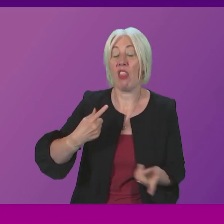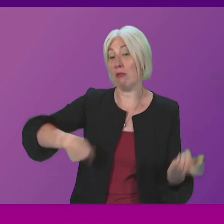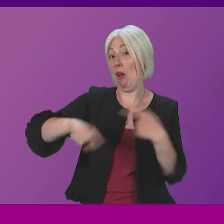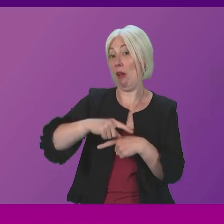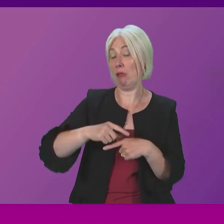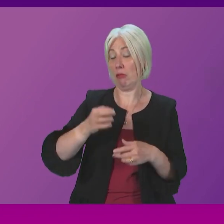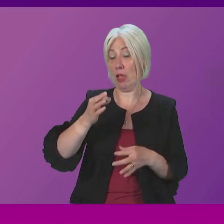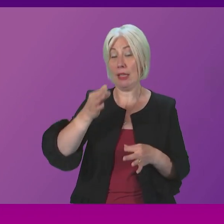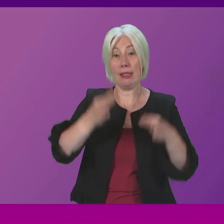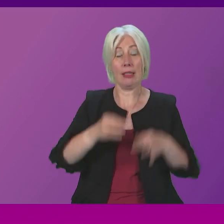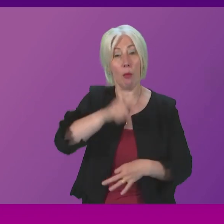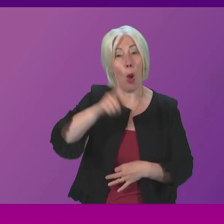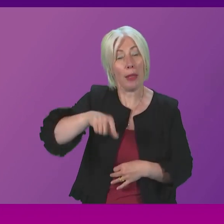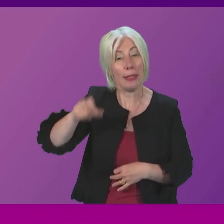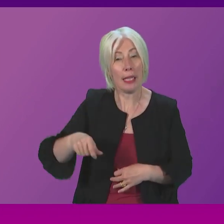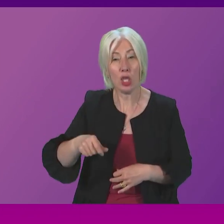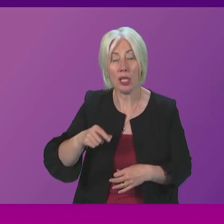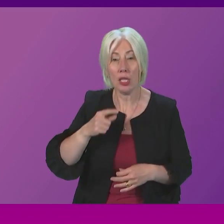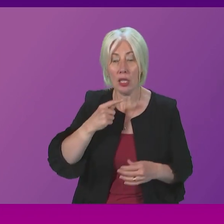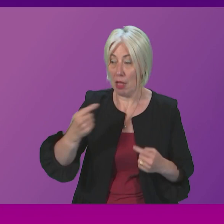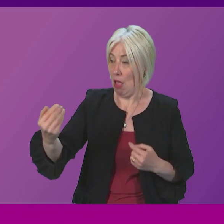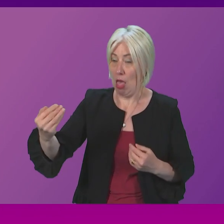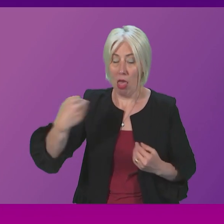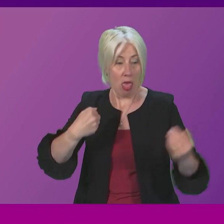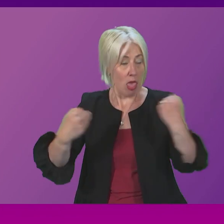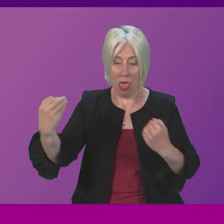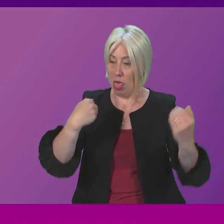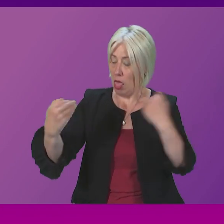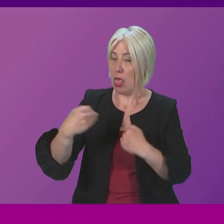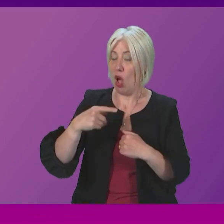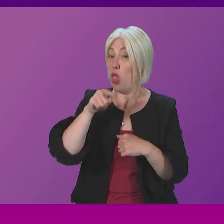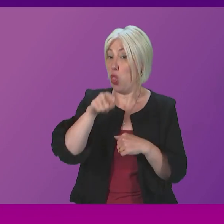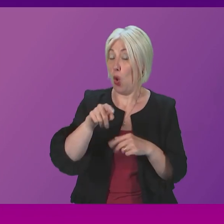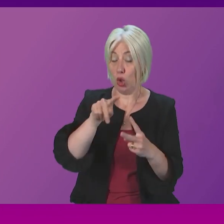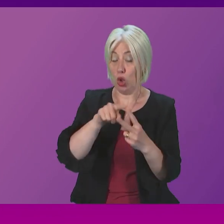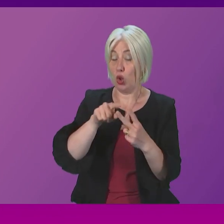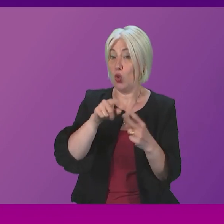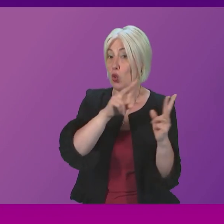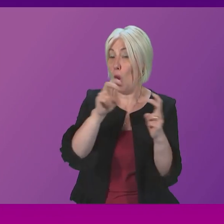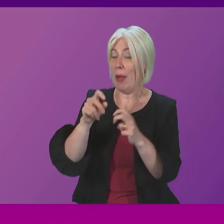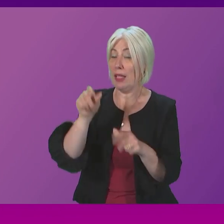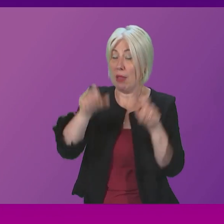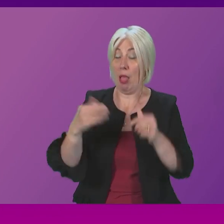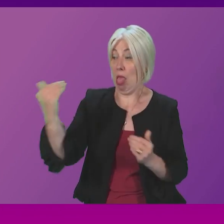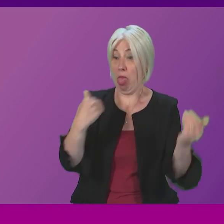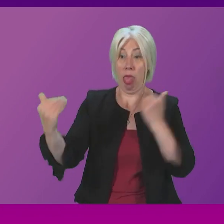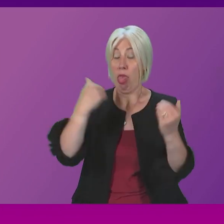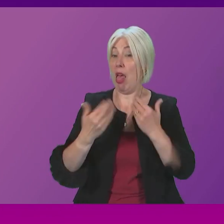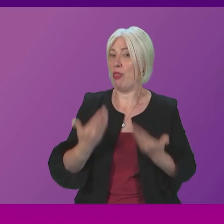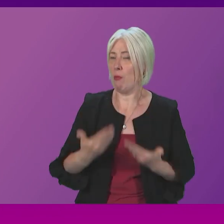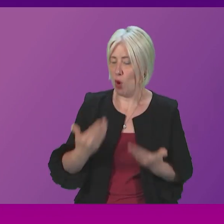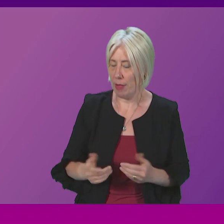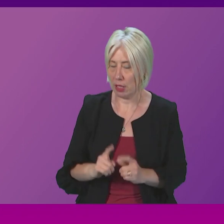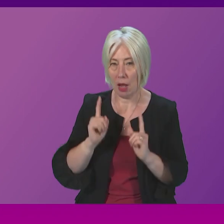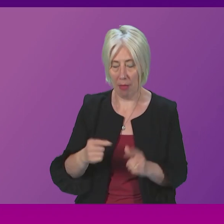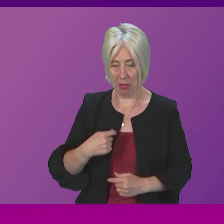politicians have to, we're being inundated right now on those two topics from our constituencies. And at the end of the day,